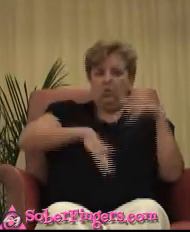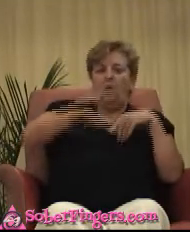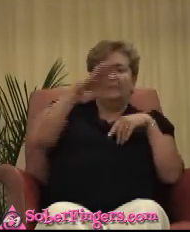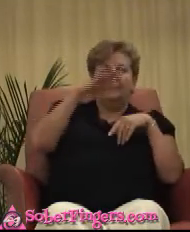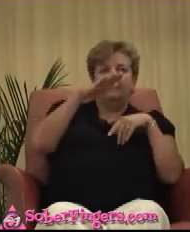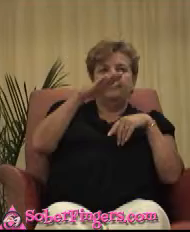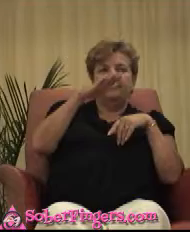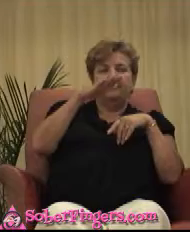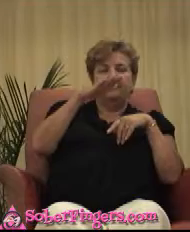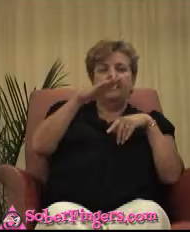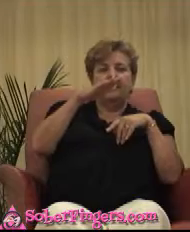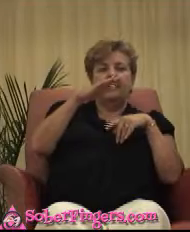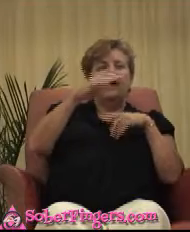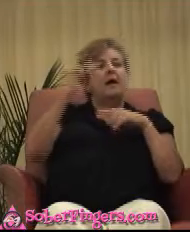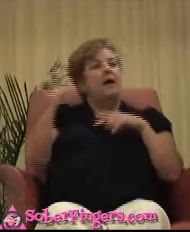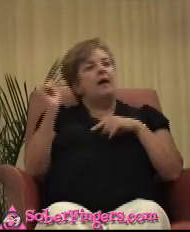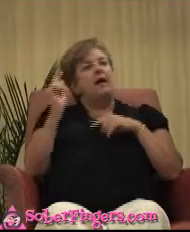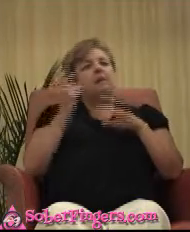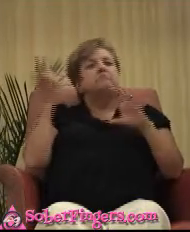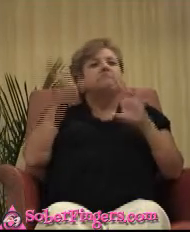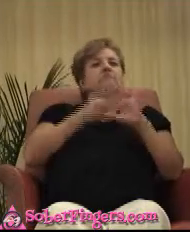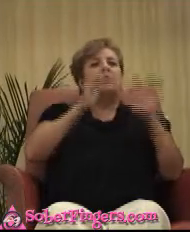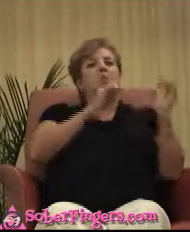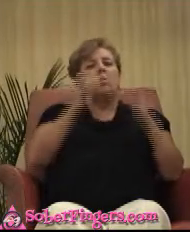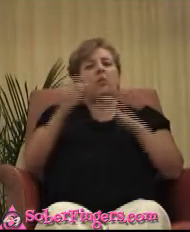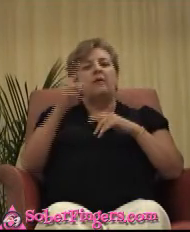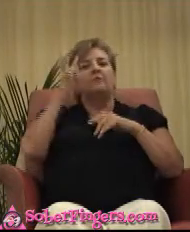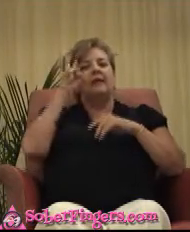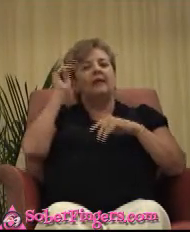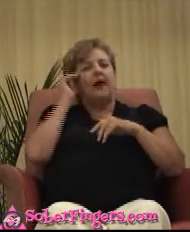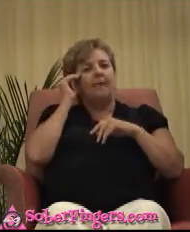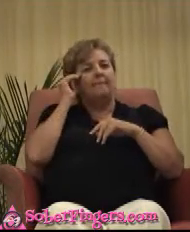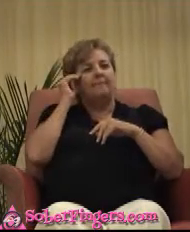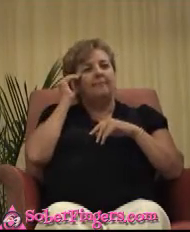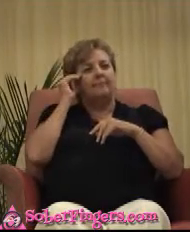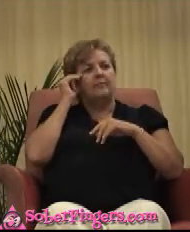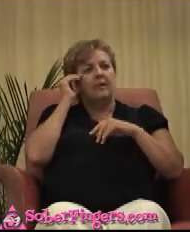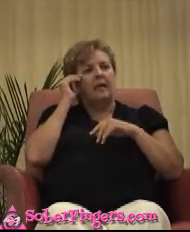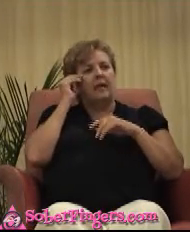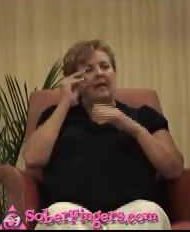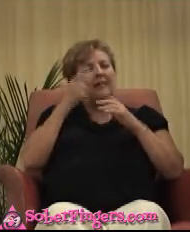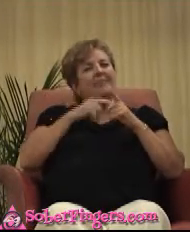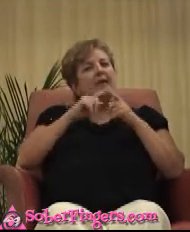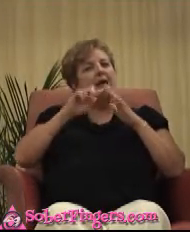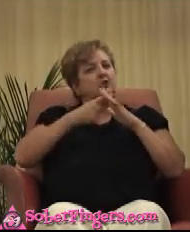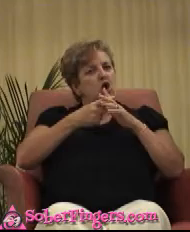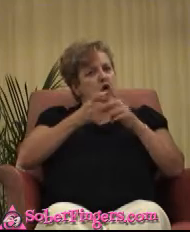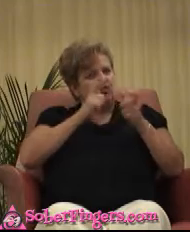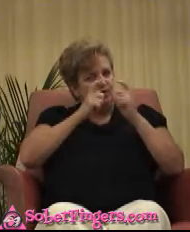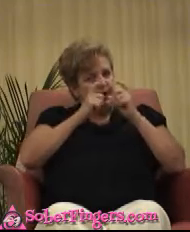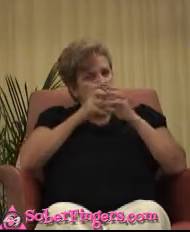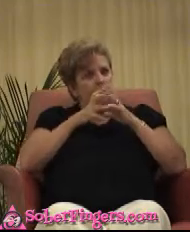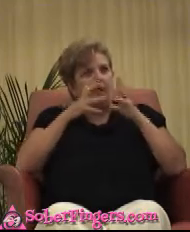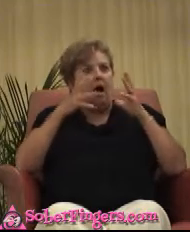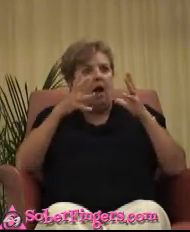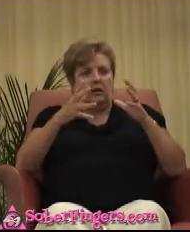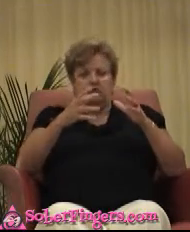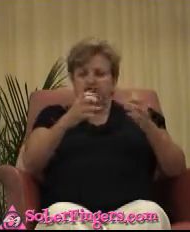was we were one of the first jet squadrons over there. I was drinking a lot now. I was really drinking a lot. But I wasn't getting